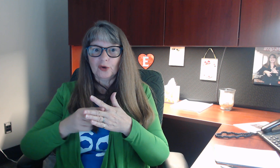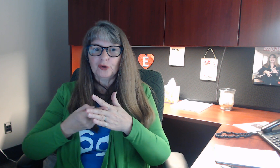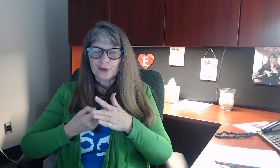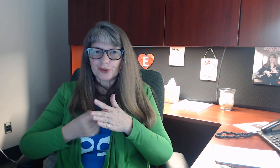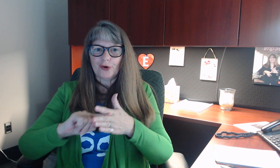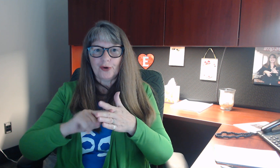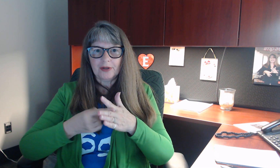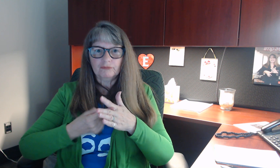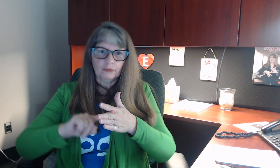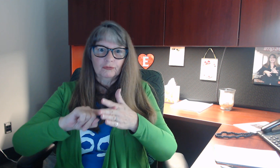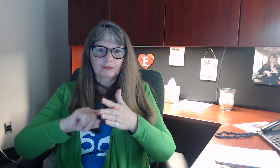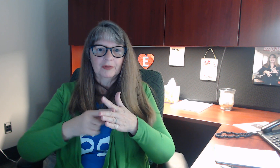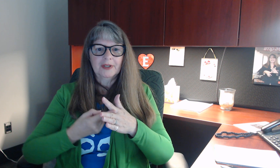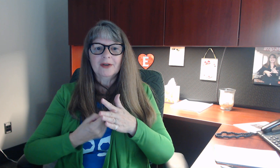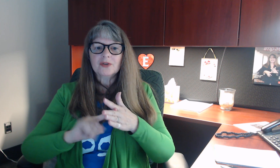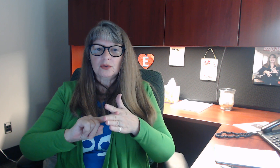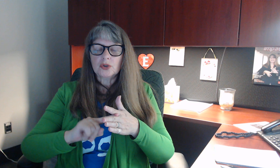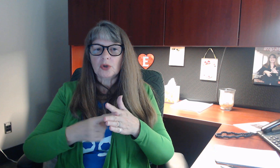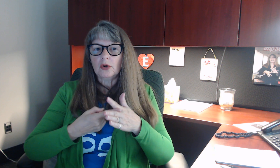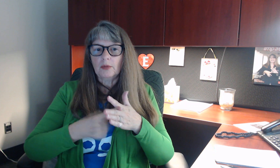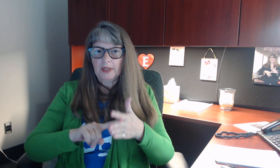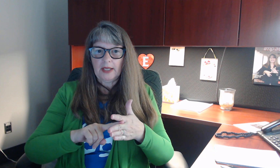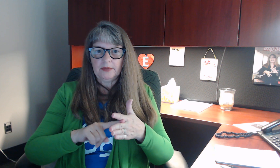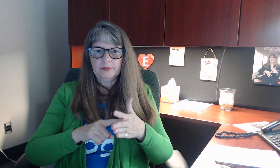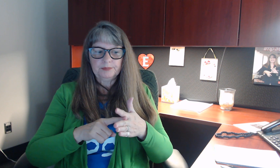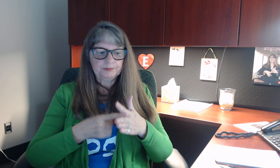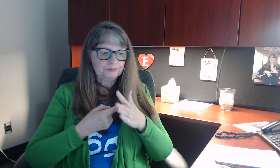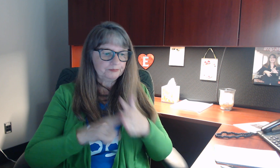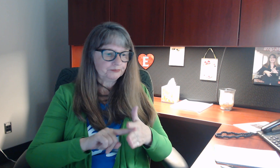you start it, boom. So you start or begin.